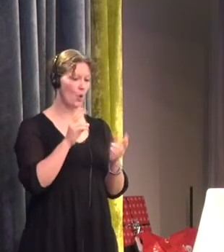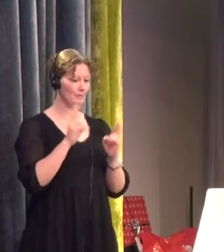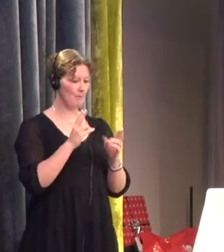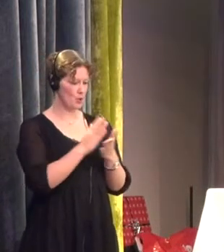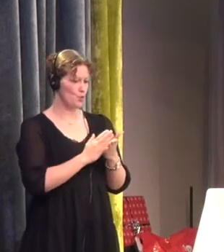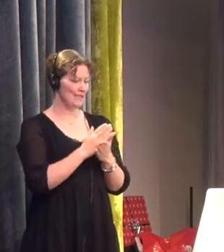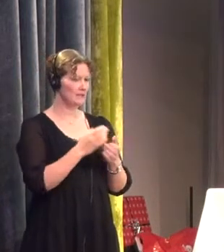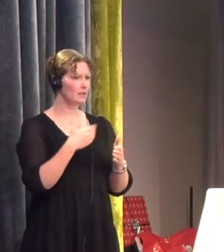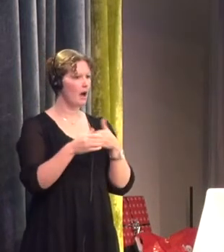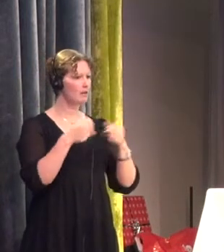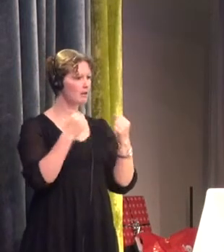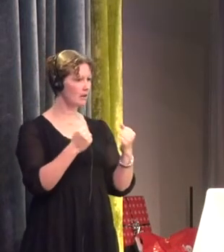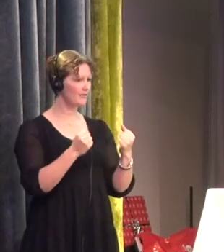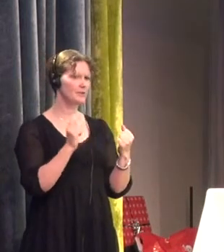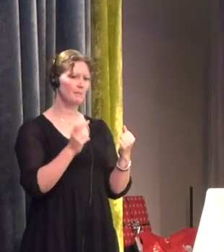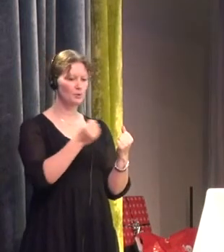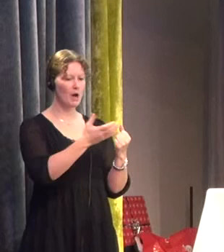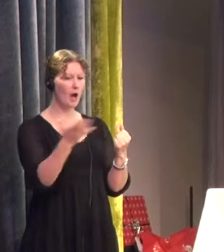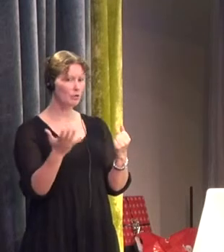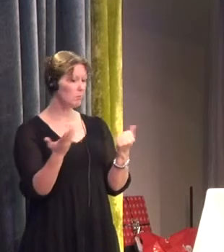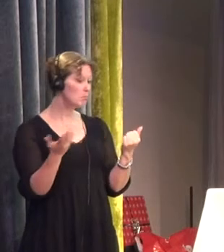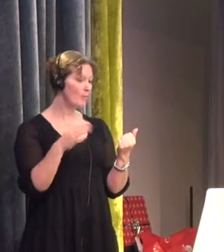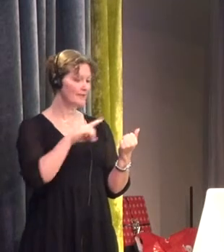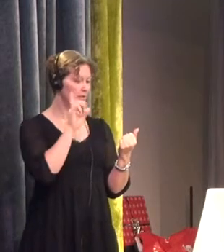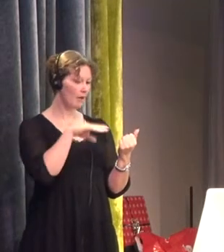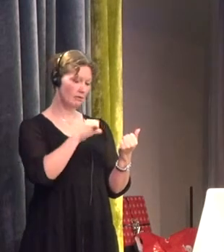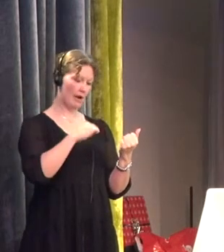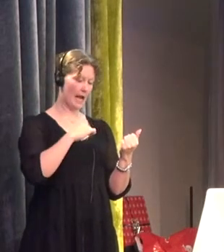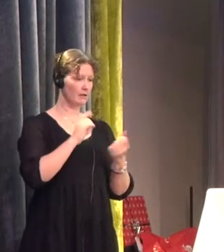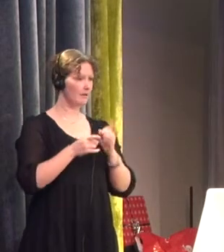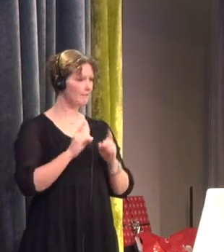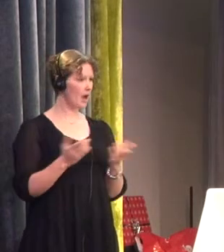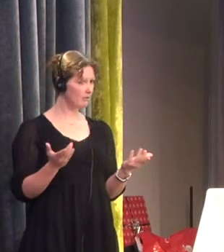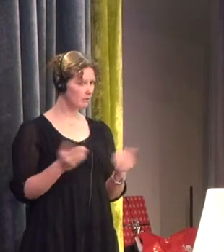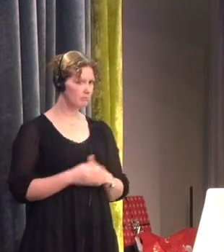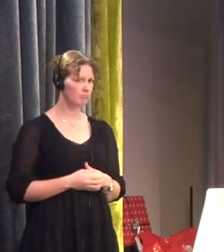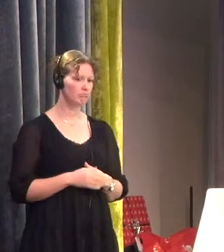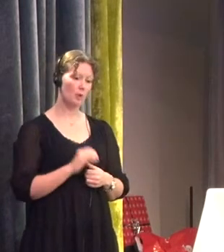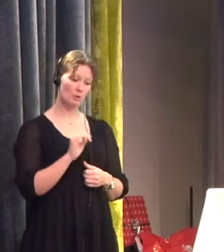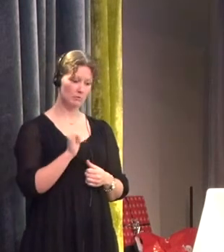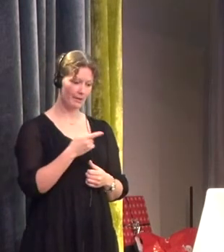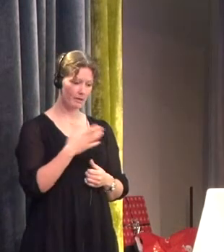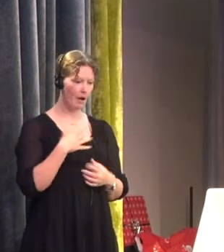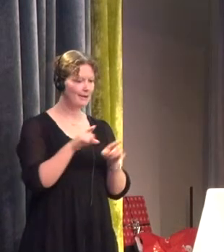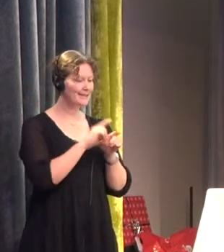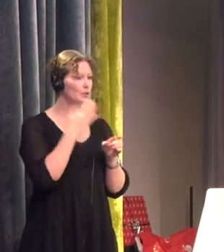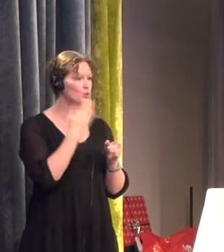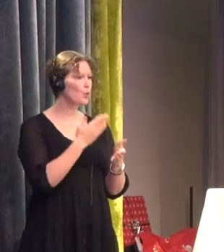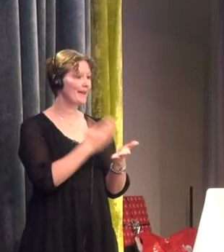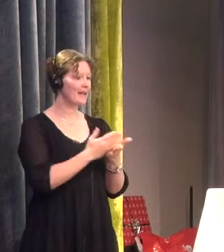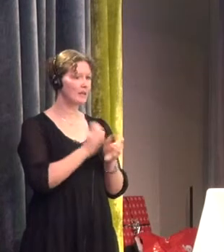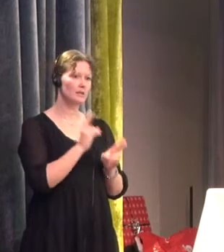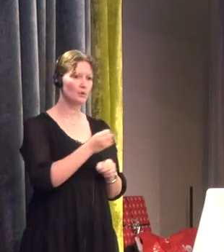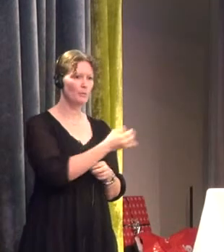that capacity, are able to make their own choices, are empowered just like everyone else to decide what to do.